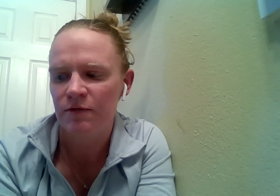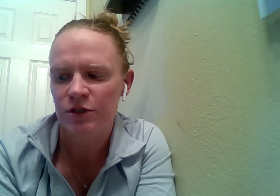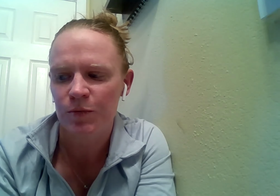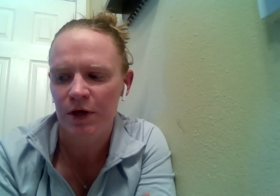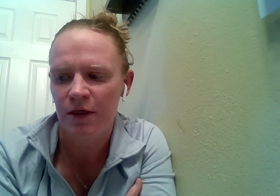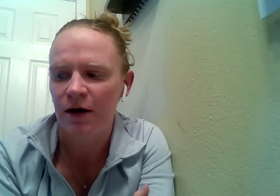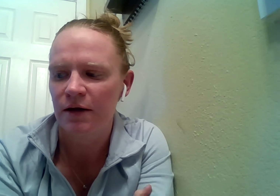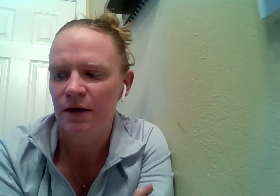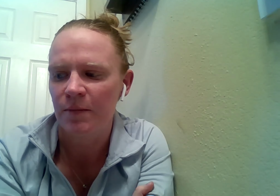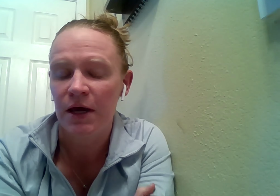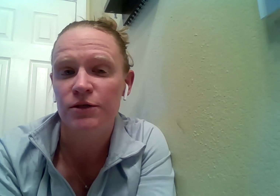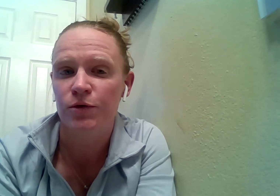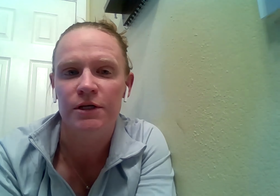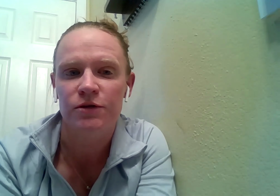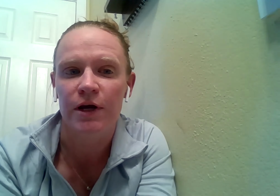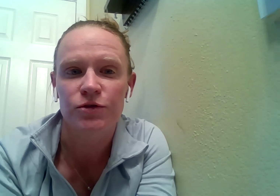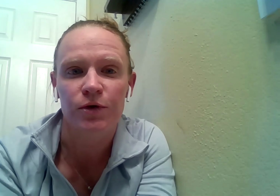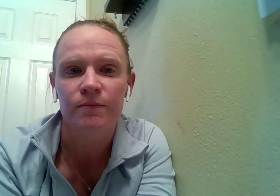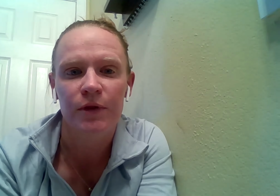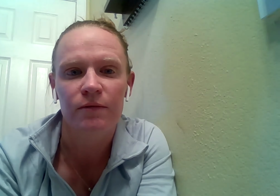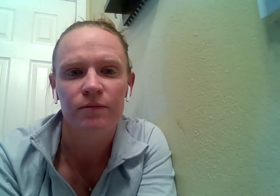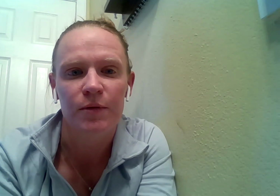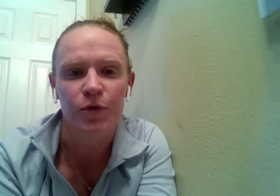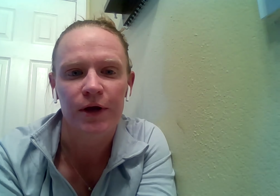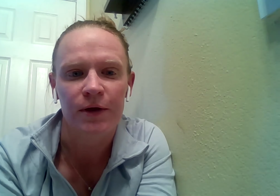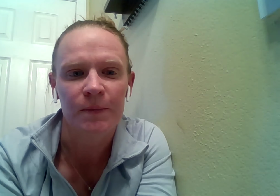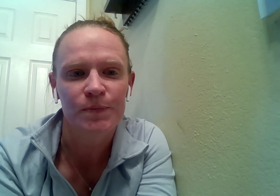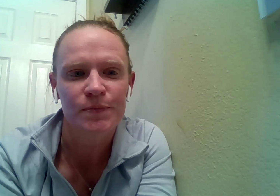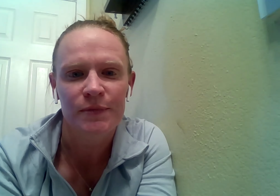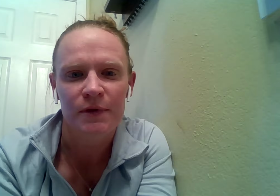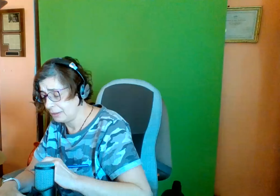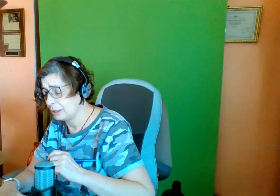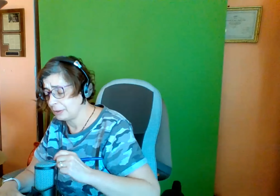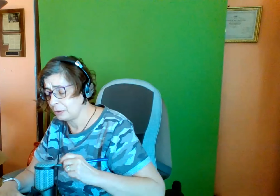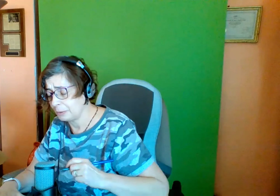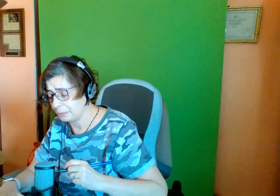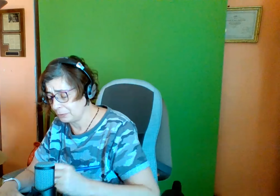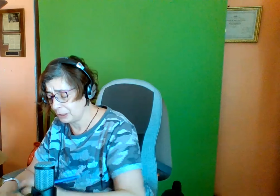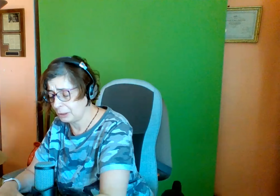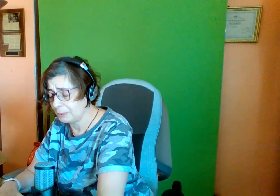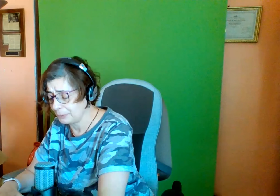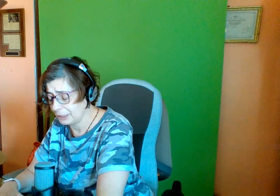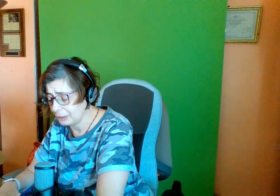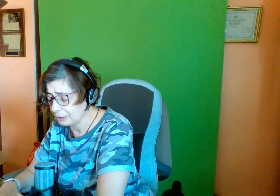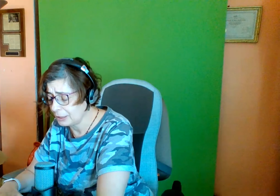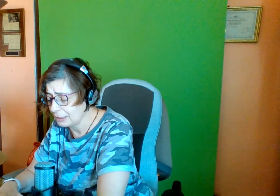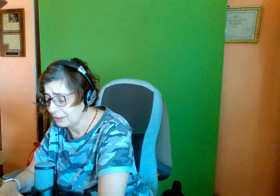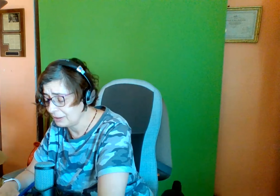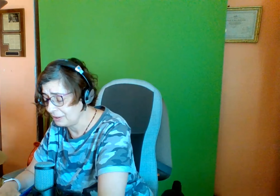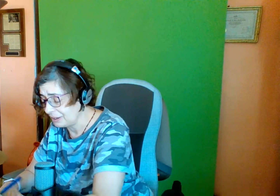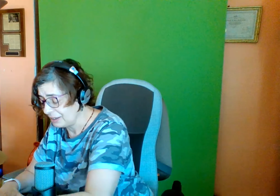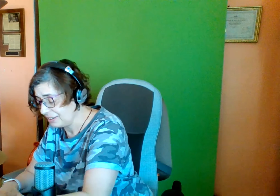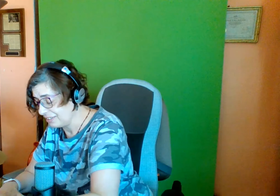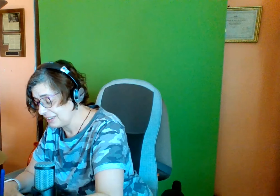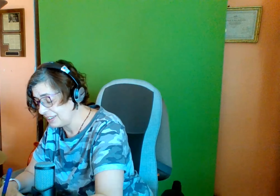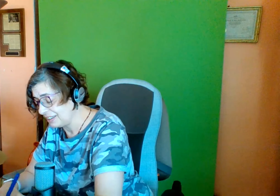And I think my vision would be that any door is the right door in Boulder County. Allison, y trabajo para Boulder County Public Health,